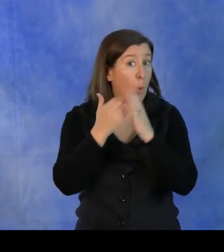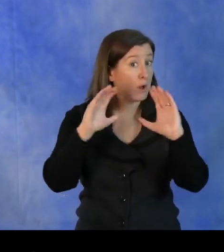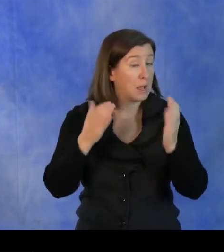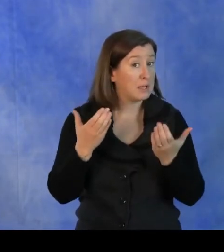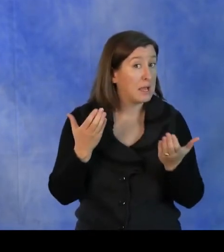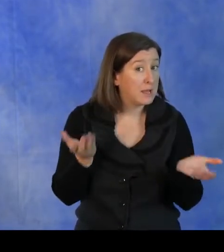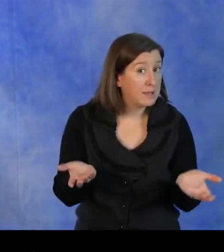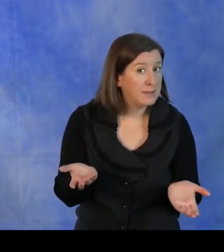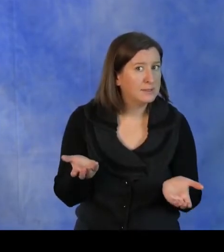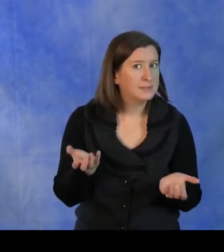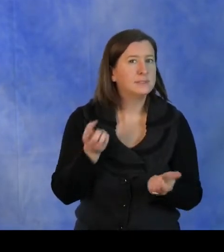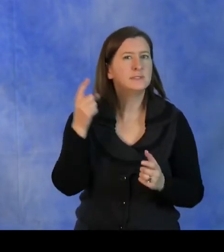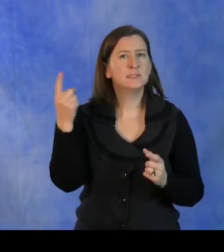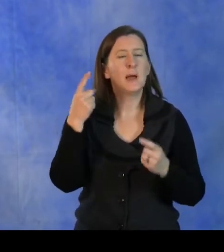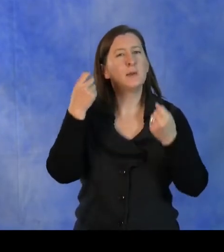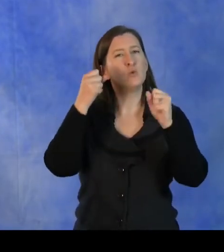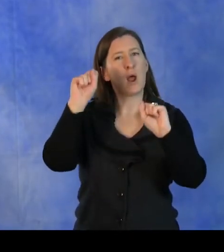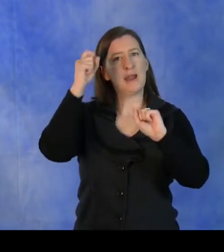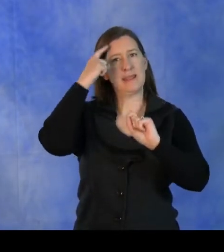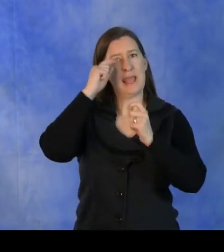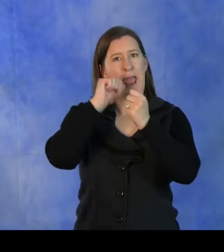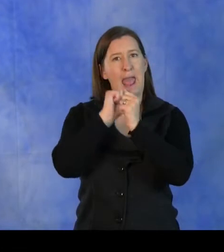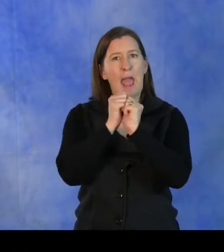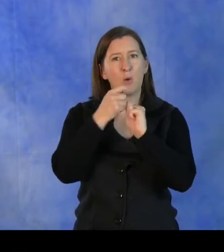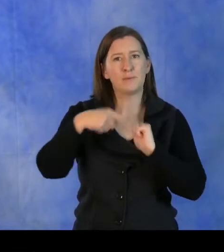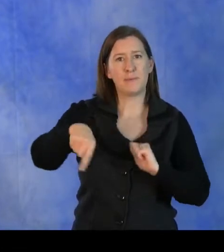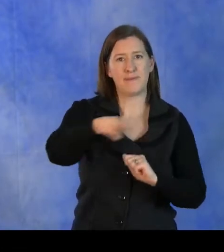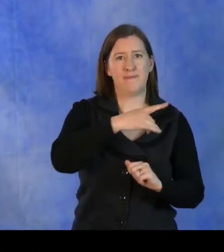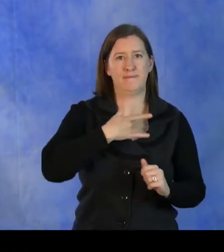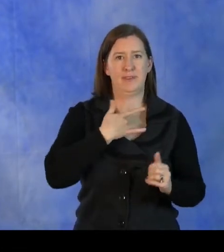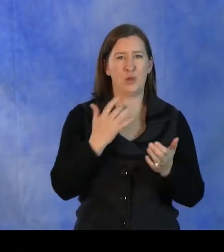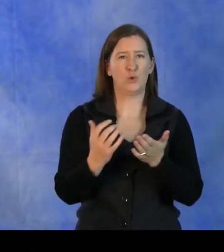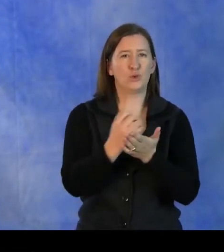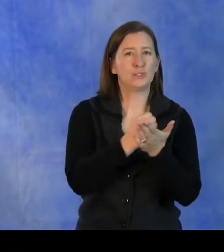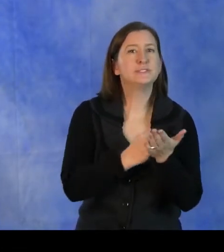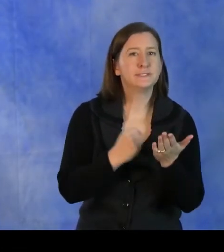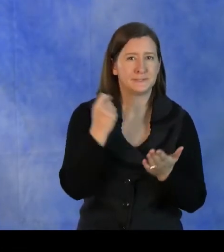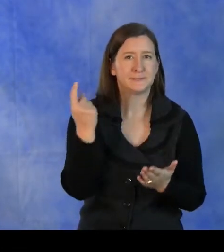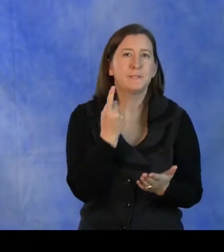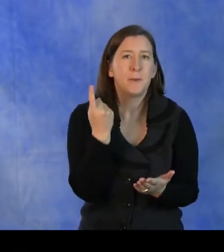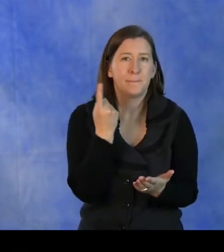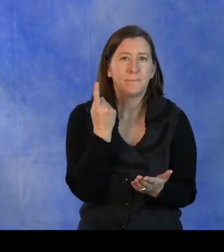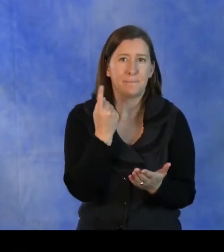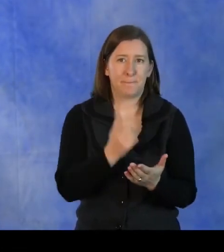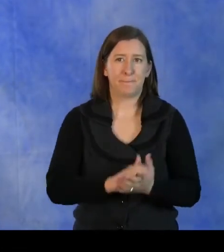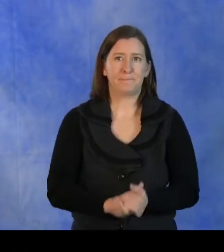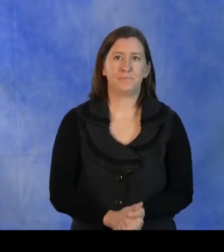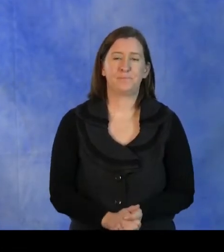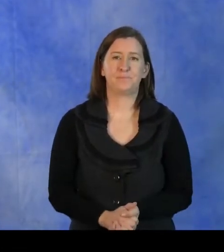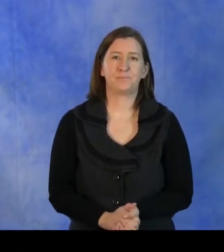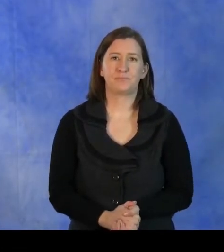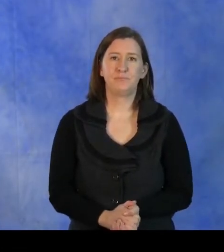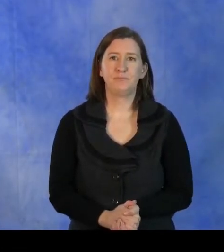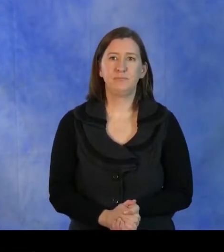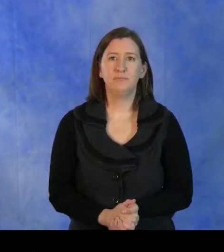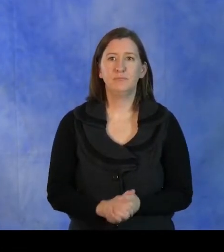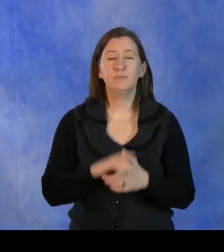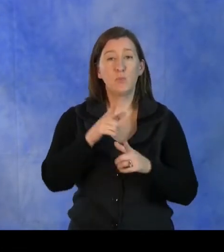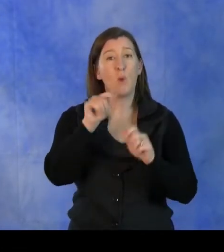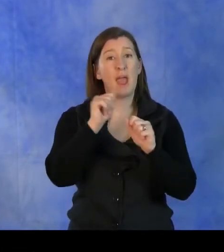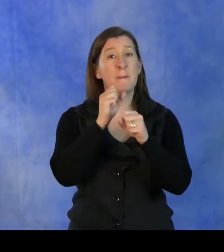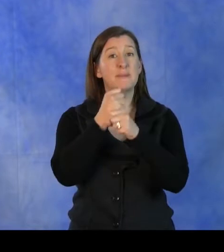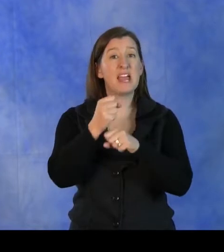earning a party for the whole class, something that you can try to make them feel like they're earning something.